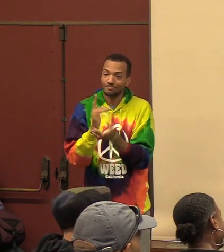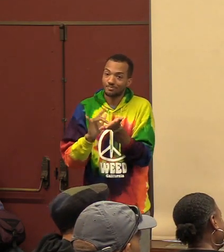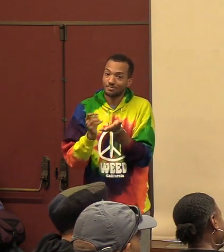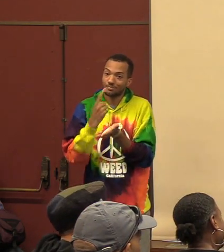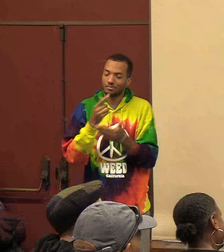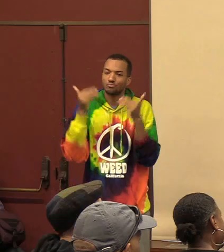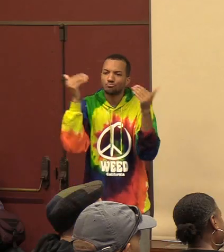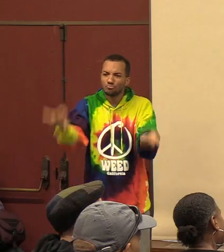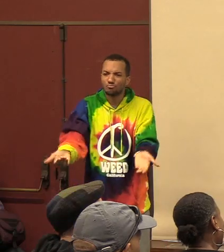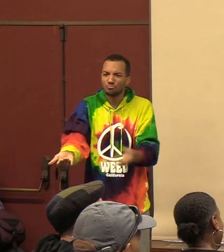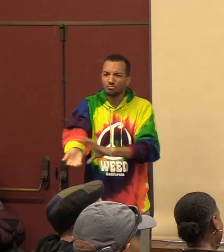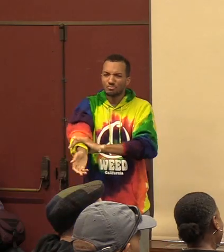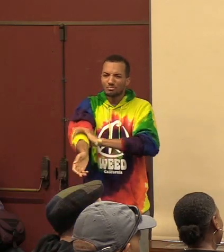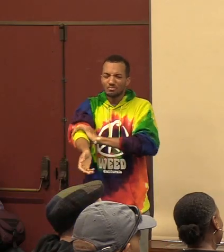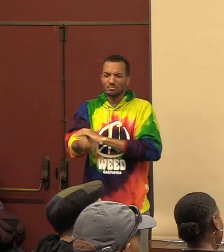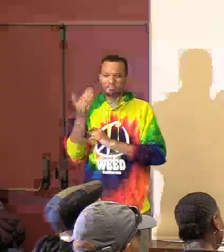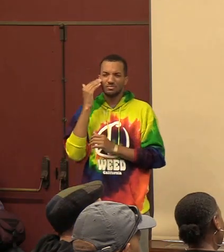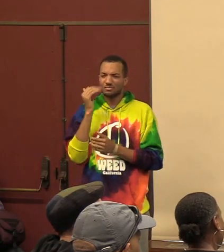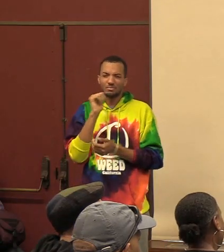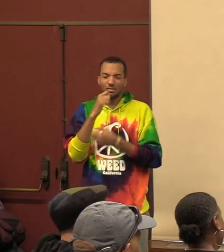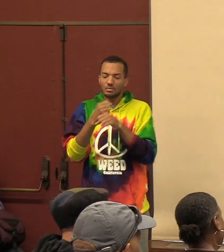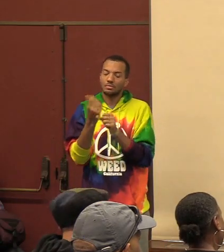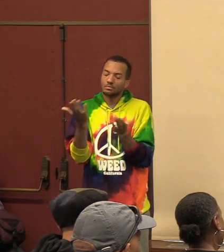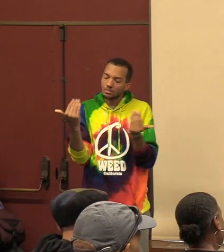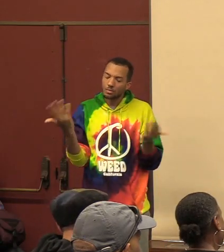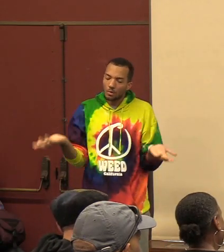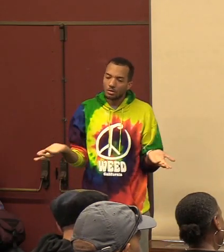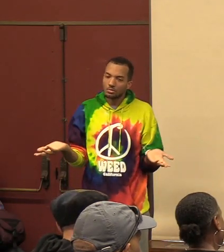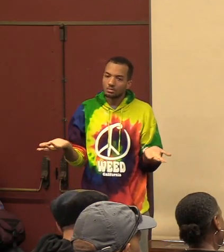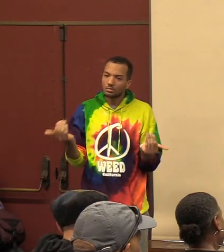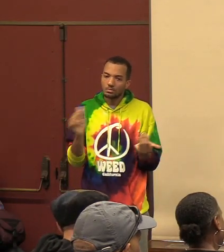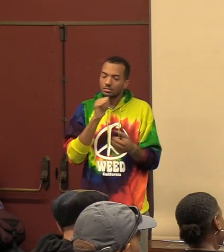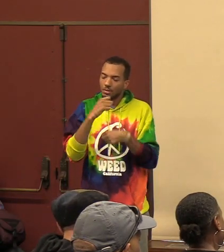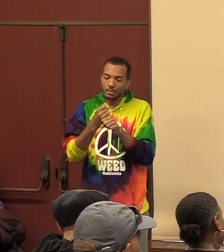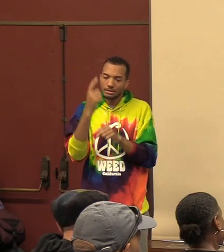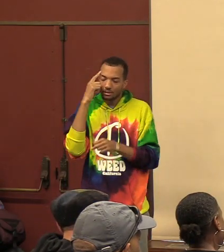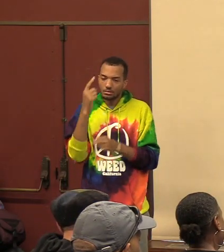you just swallow this." And come on now.